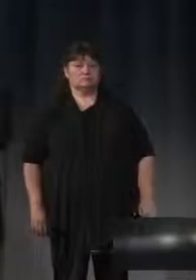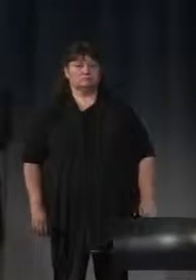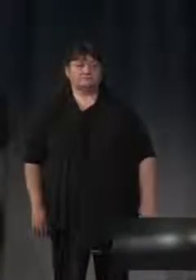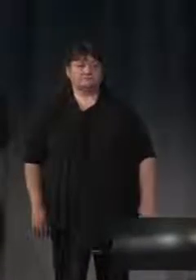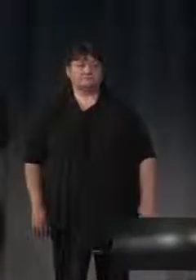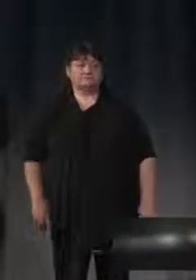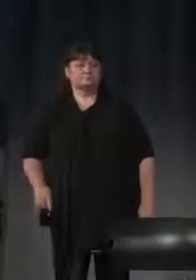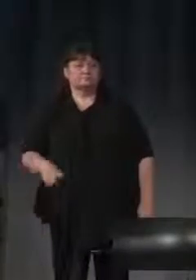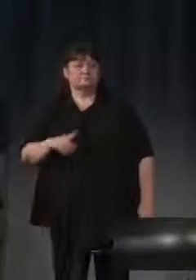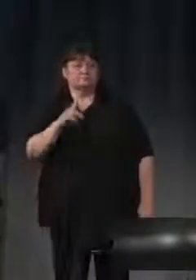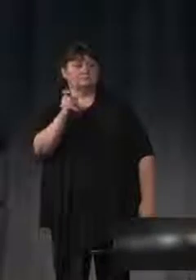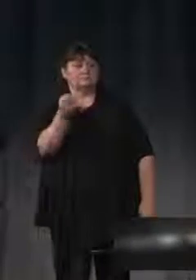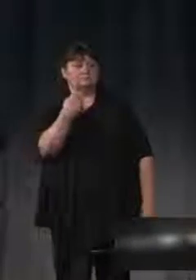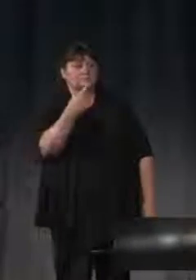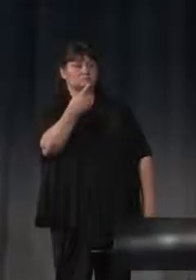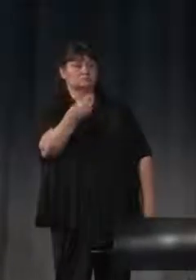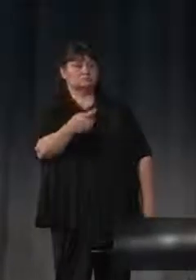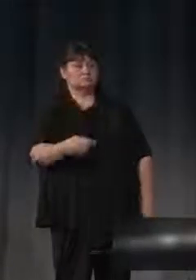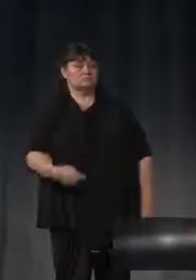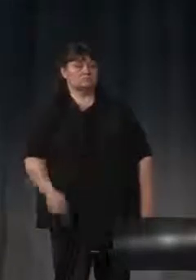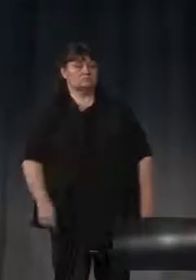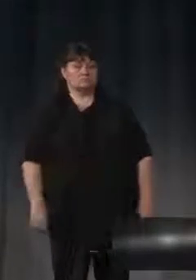Yes, a question?